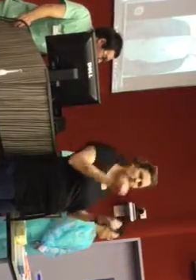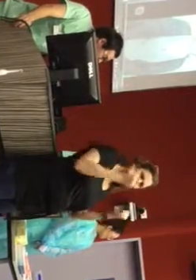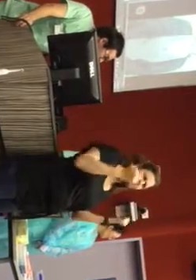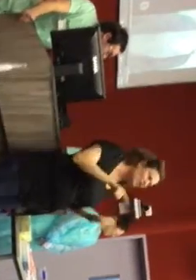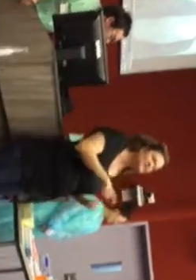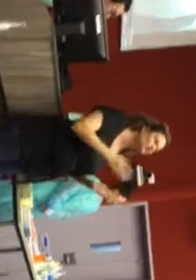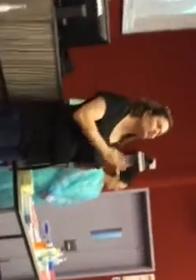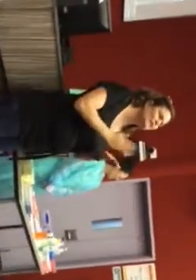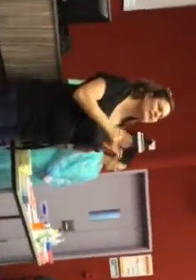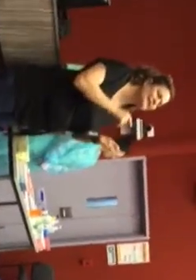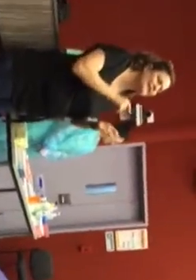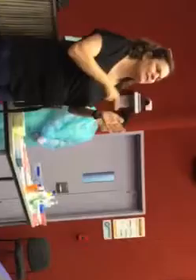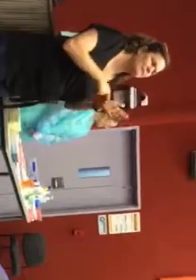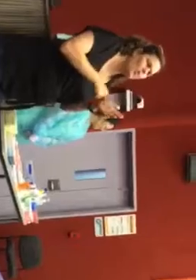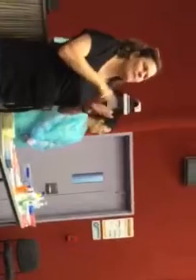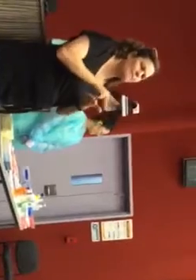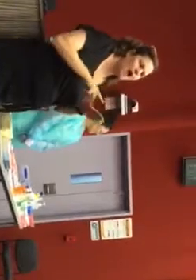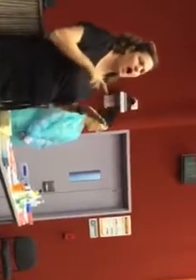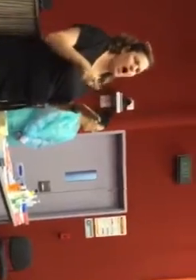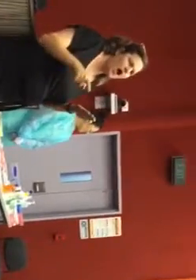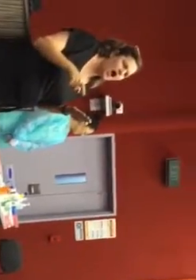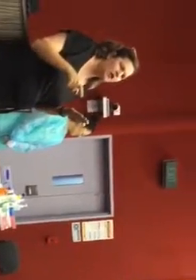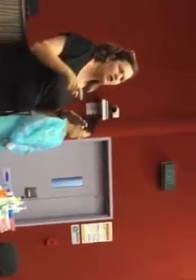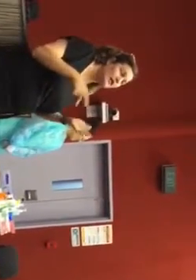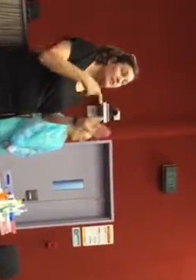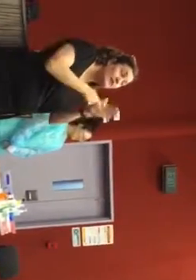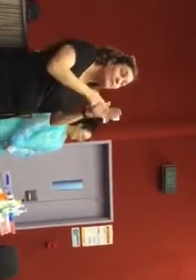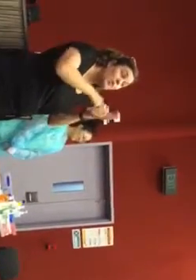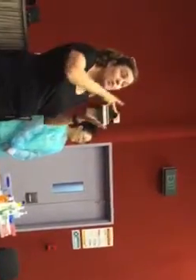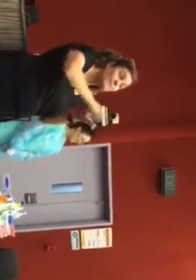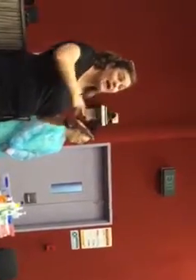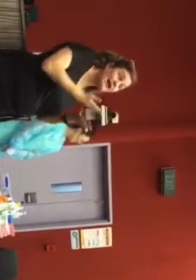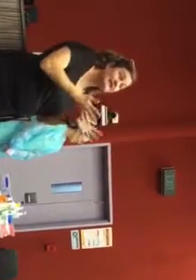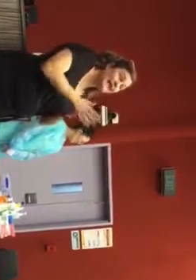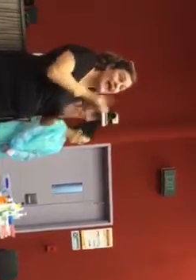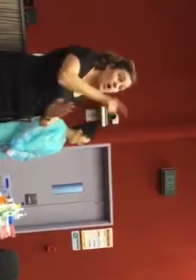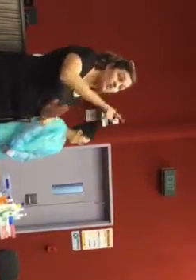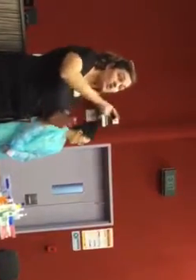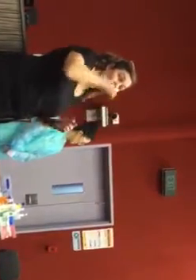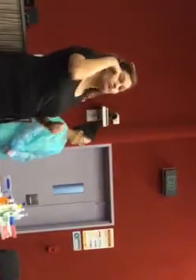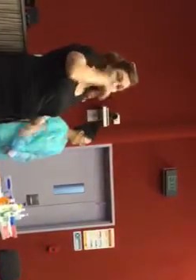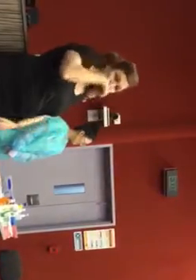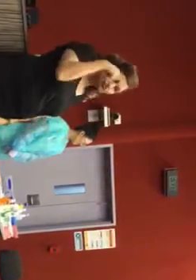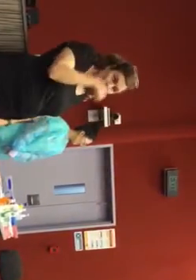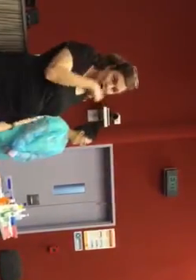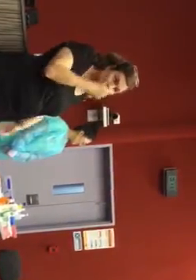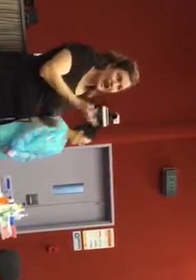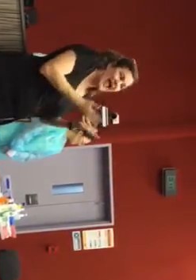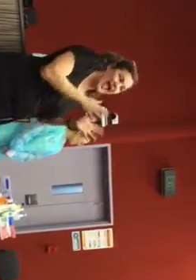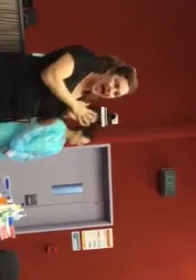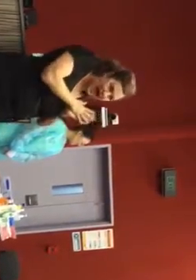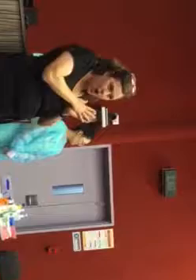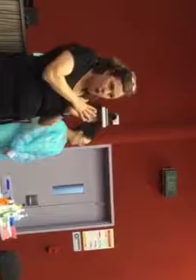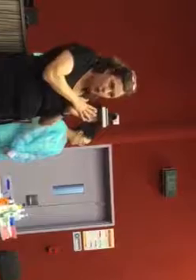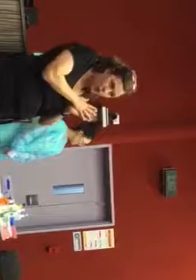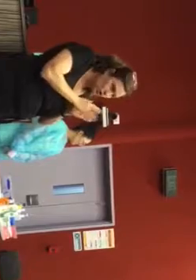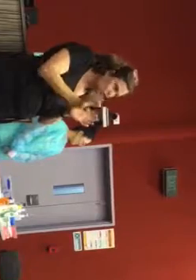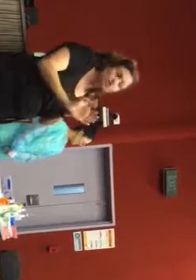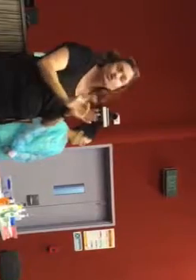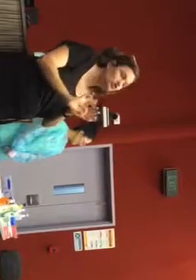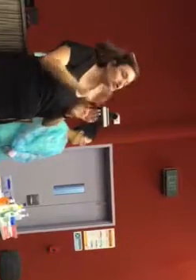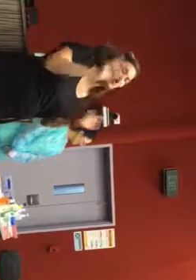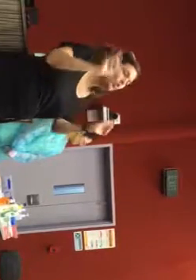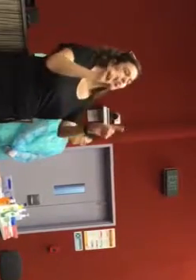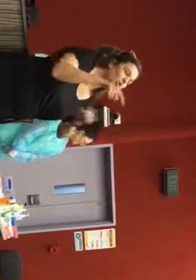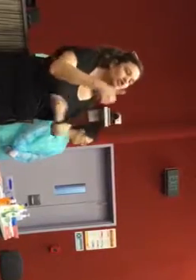What we're really needing to do is we're needing to physically remove the deposits that are on the teeth, whether it be food or whether it's the